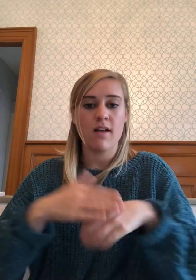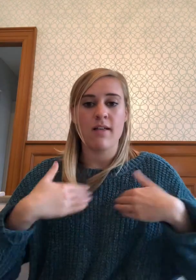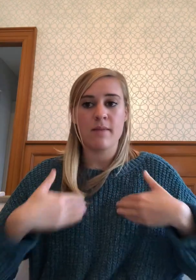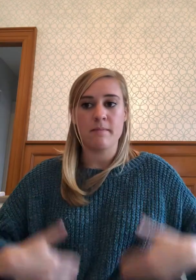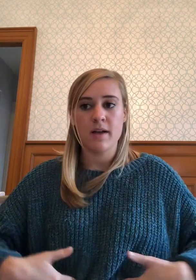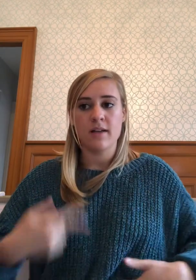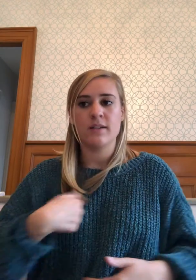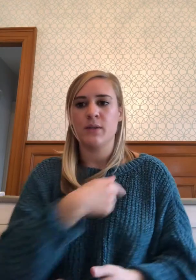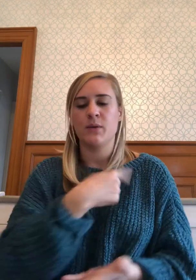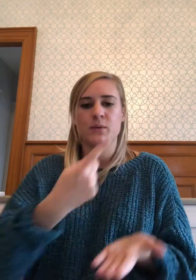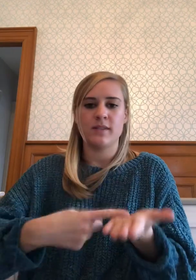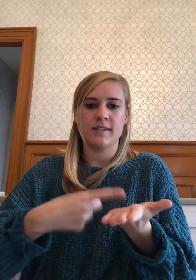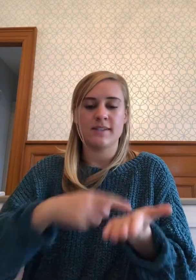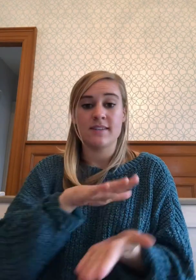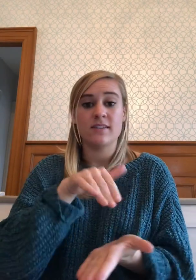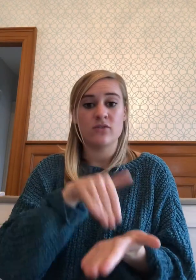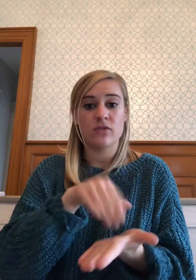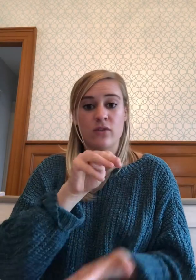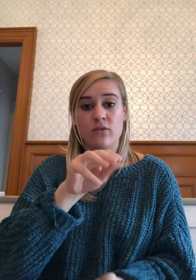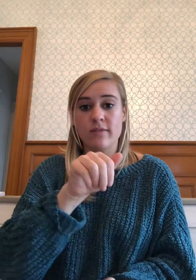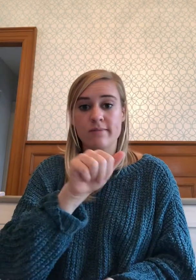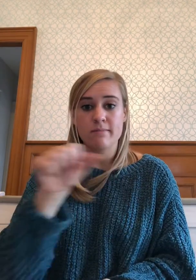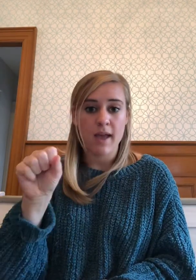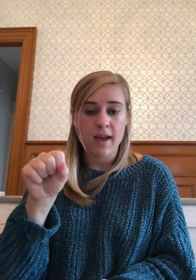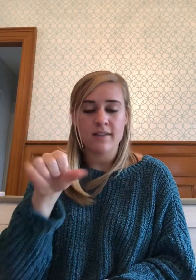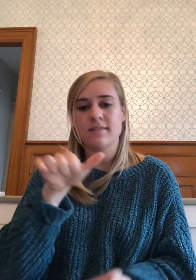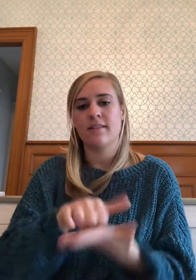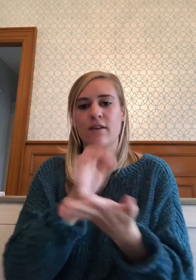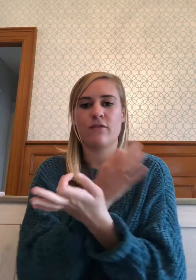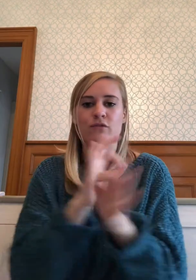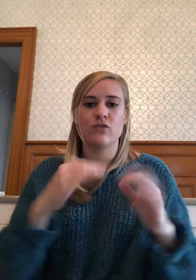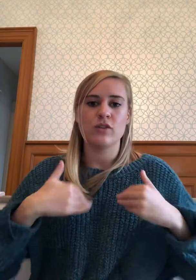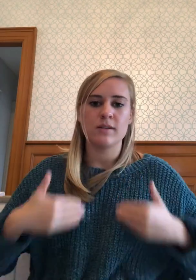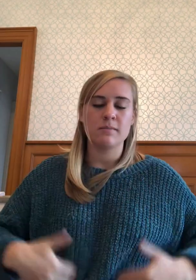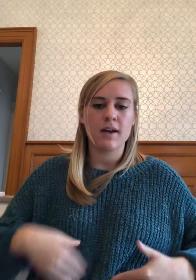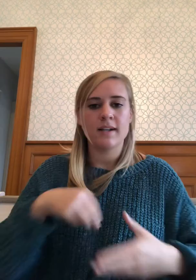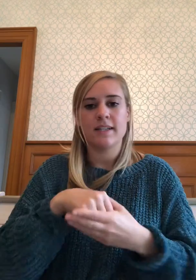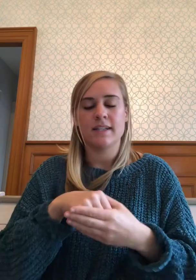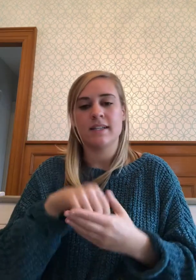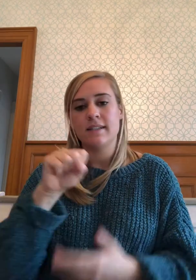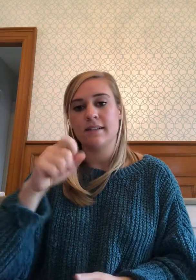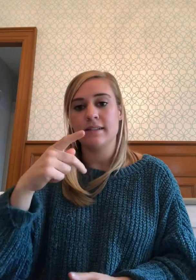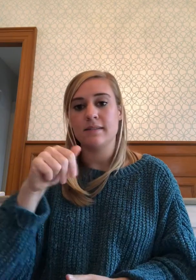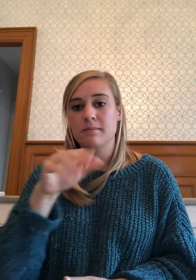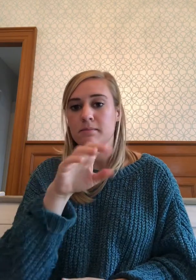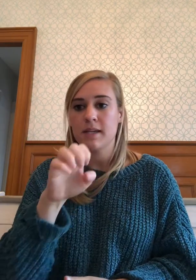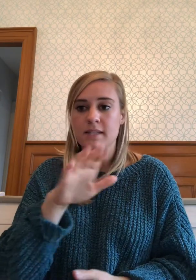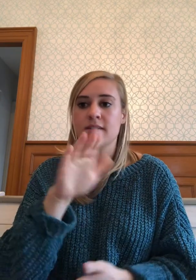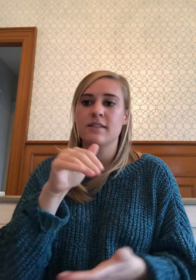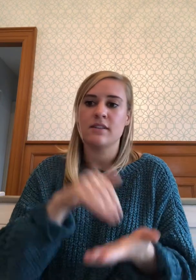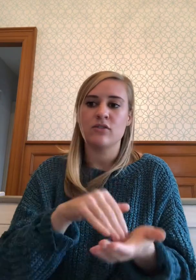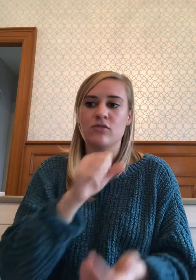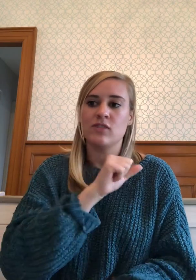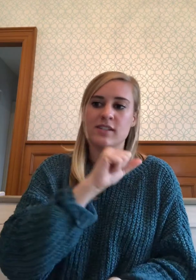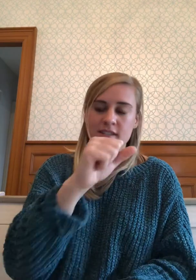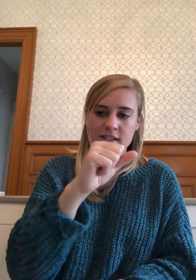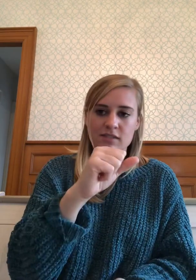centers of mass, which are free bodies in space. Center of resistance refer to restrained